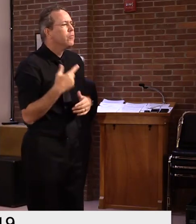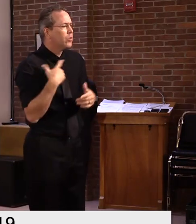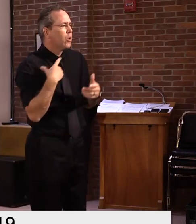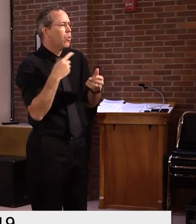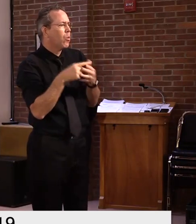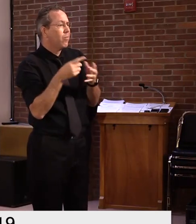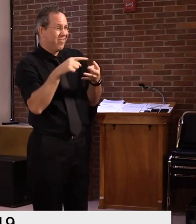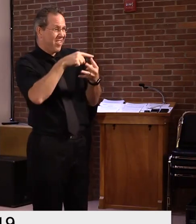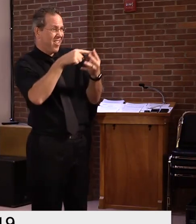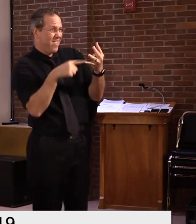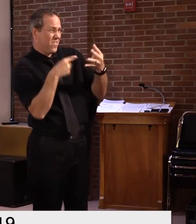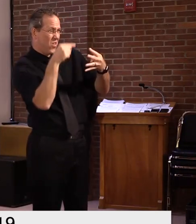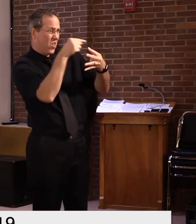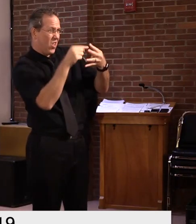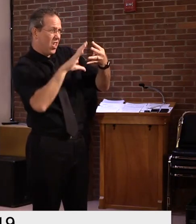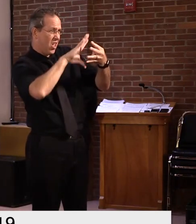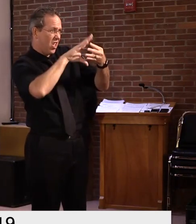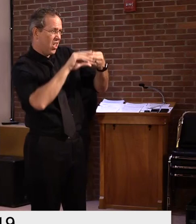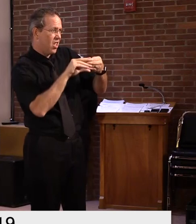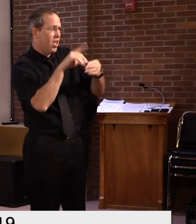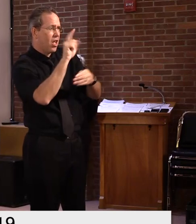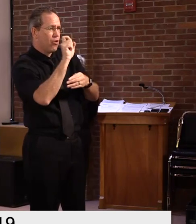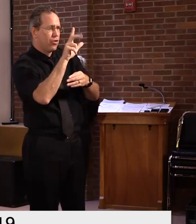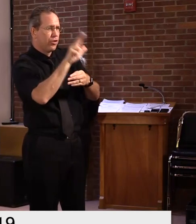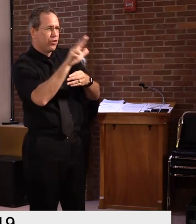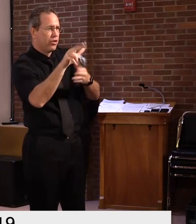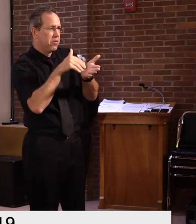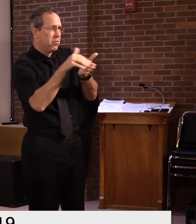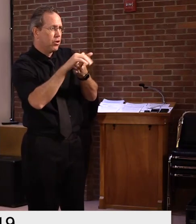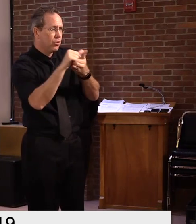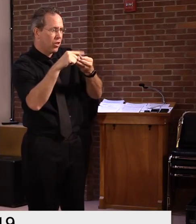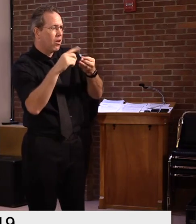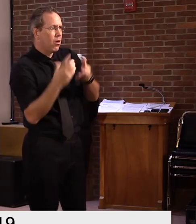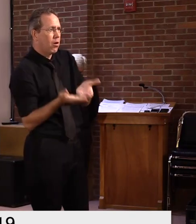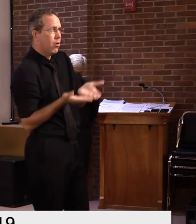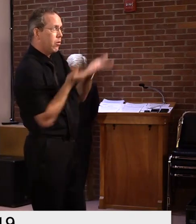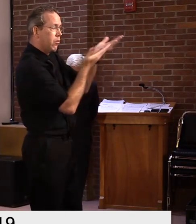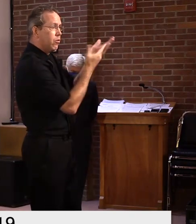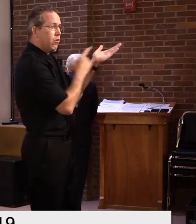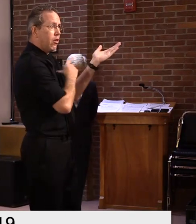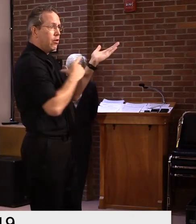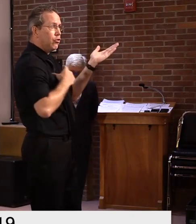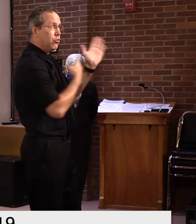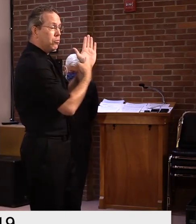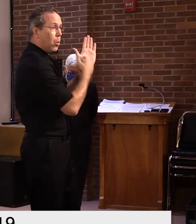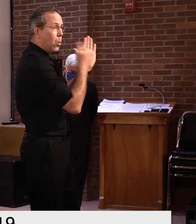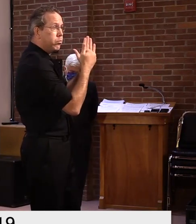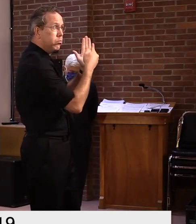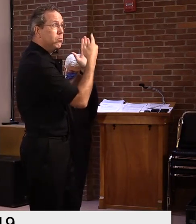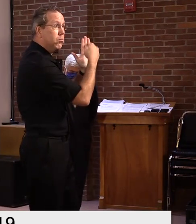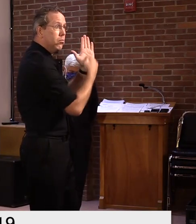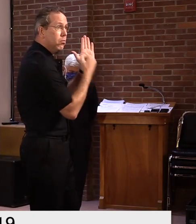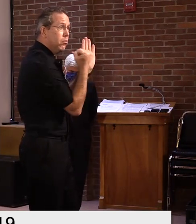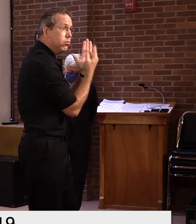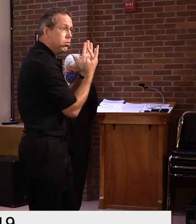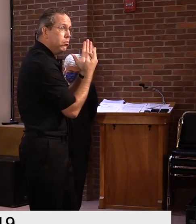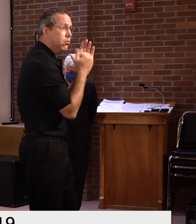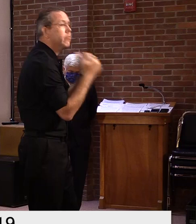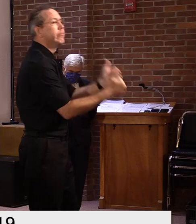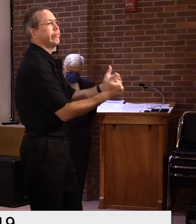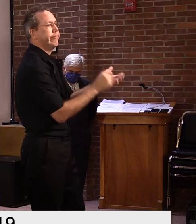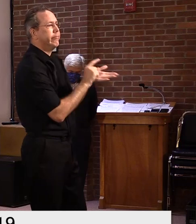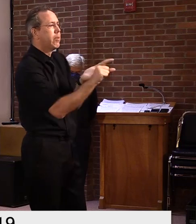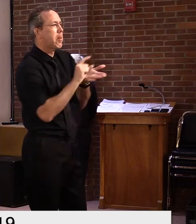just as quickly as possible. Vermonters answered the call to modify their businesses and communities to slow the spread of